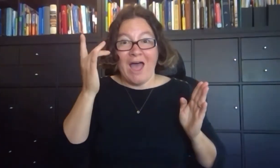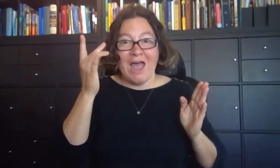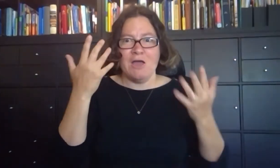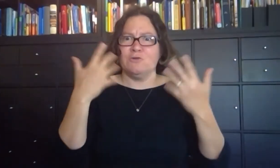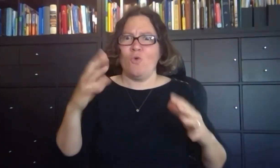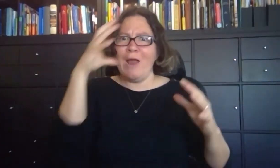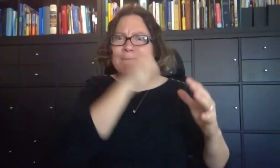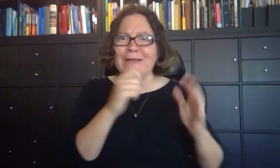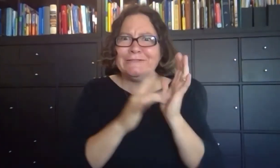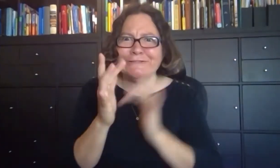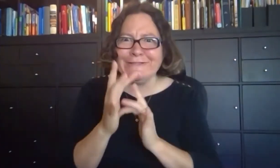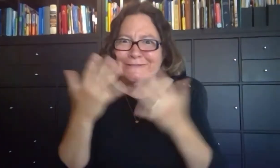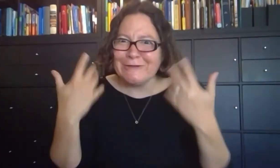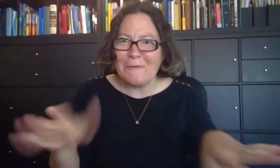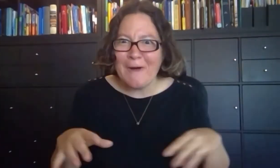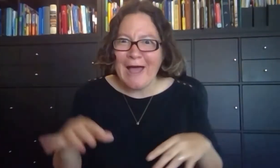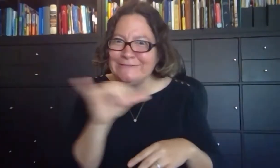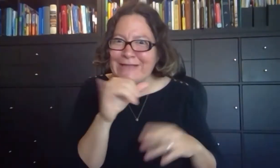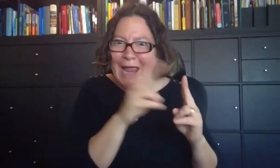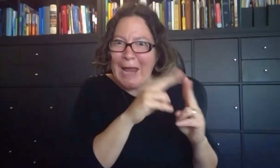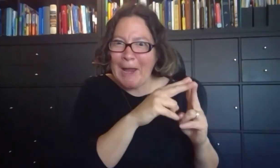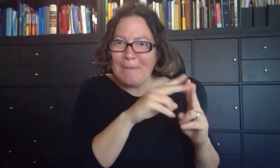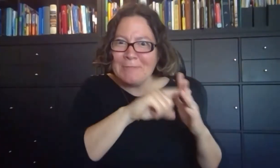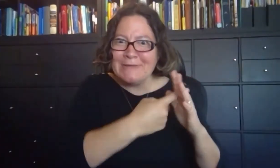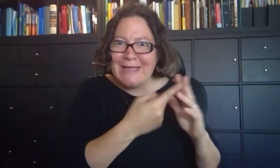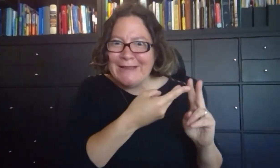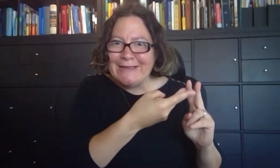minds and open hearts so we don't miss Jesus?